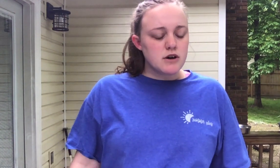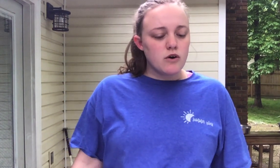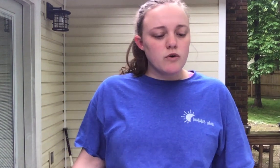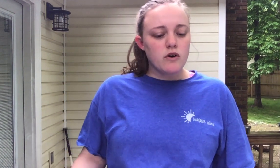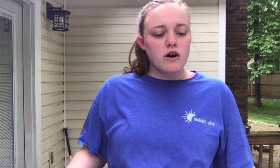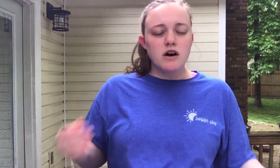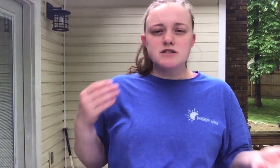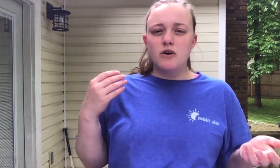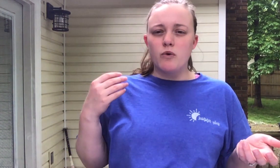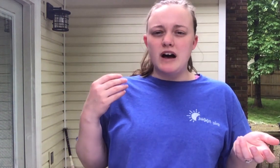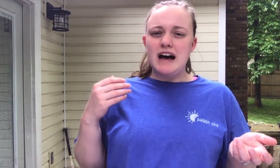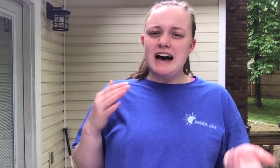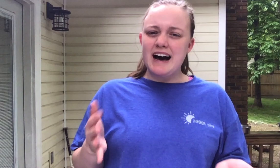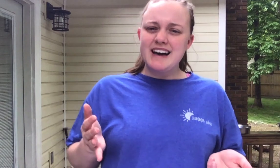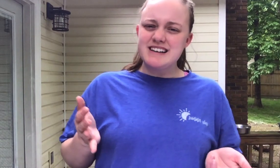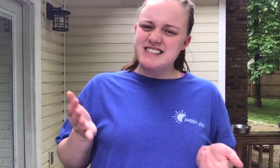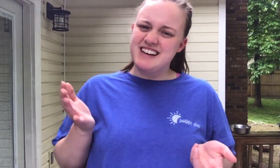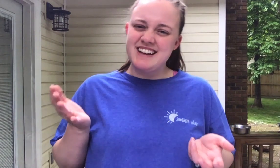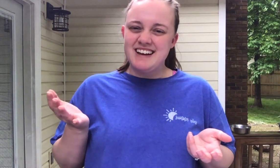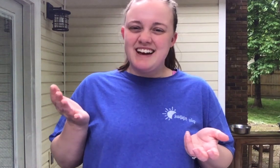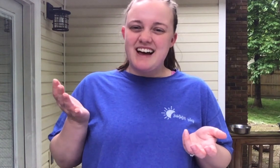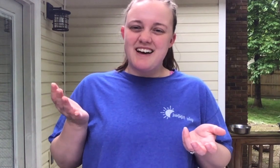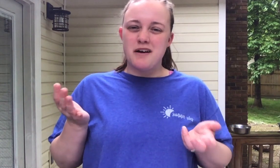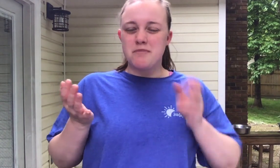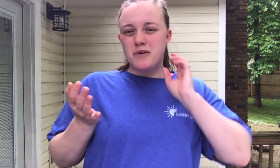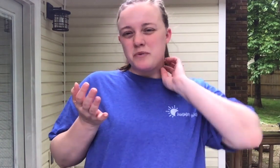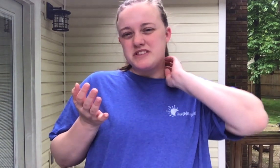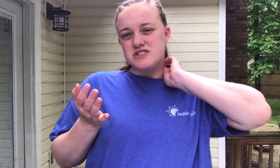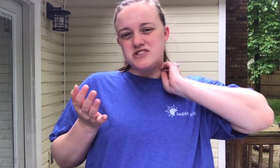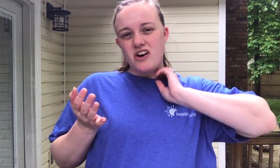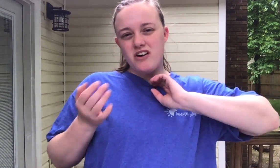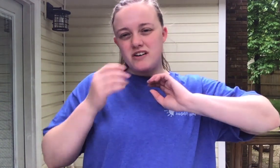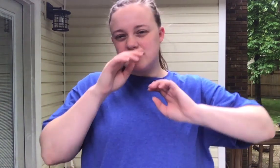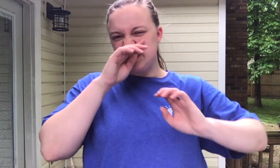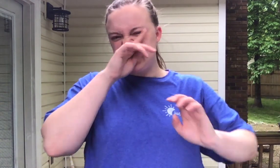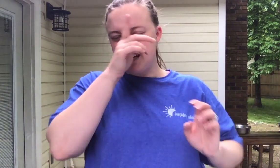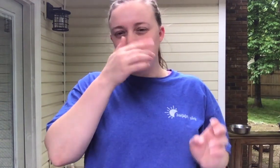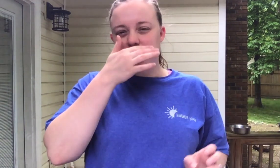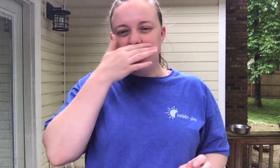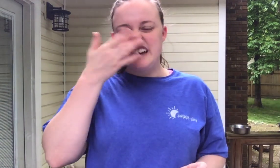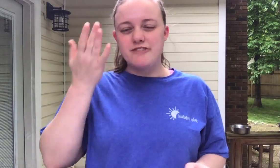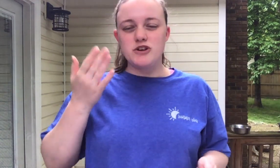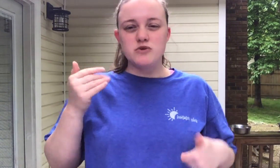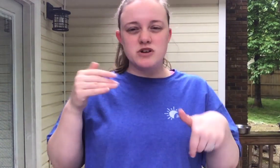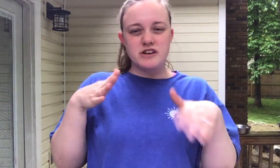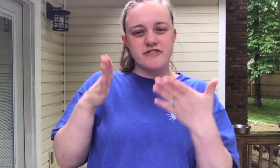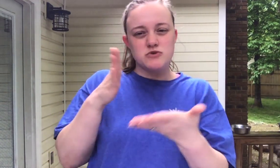So also height, with dogs, typically if you